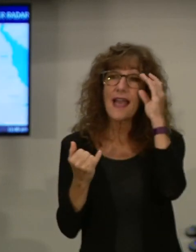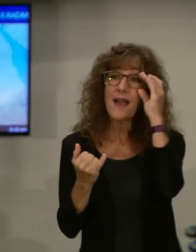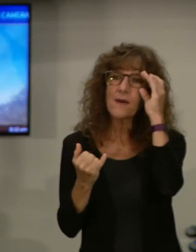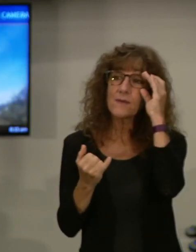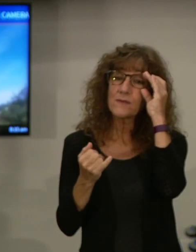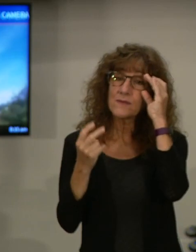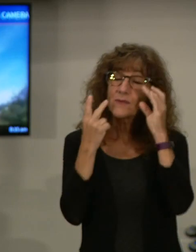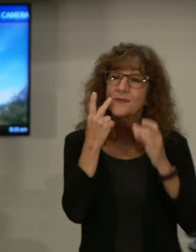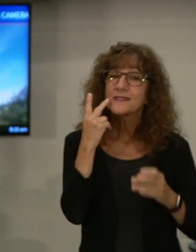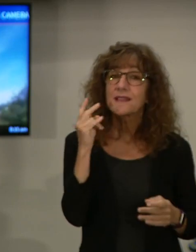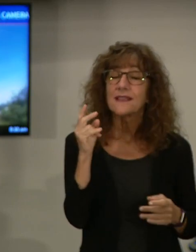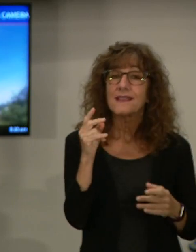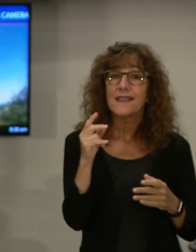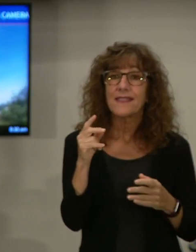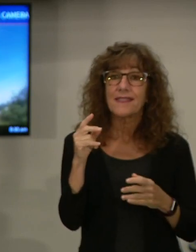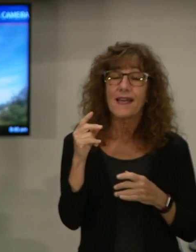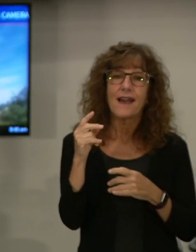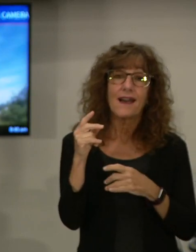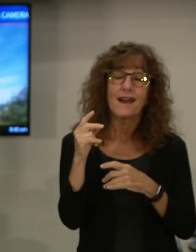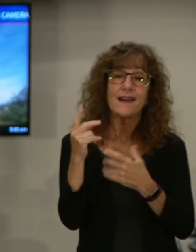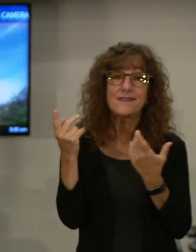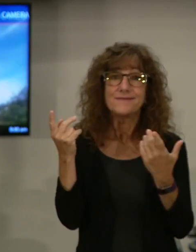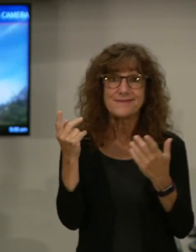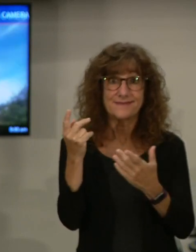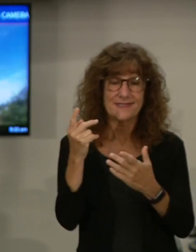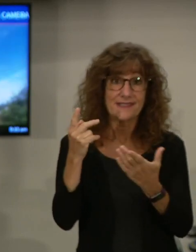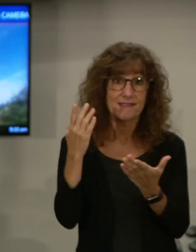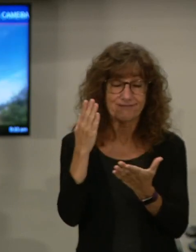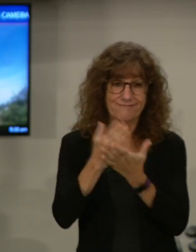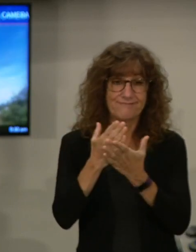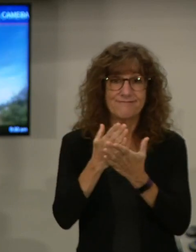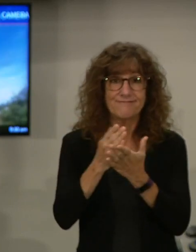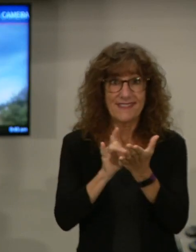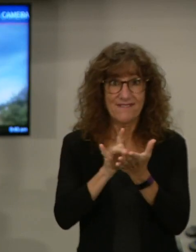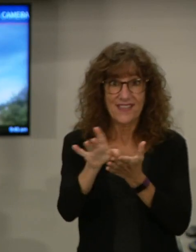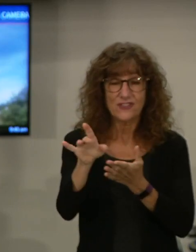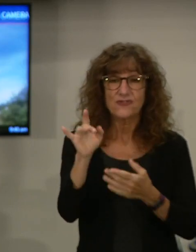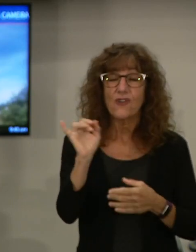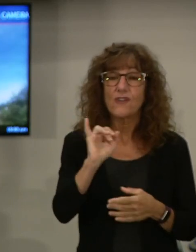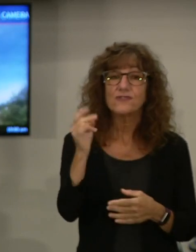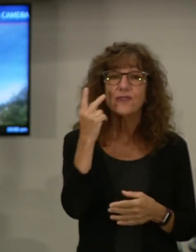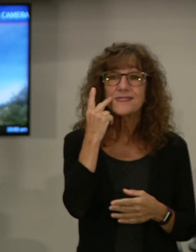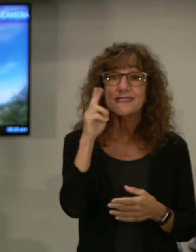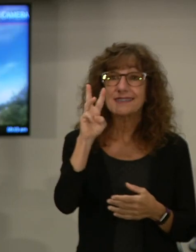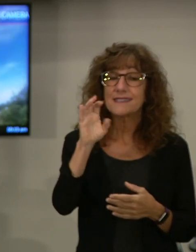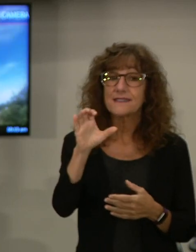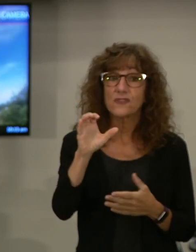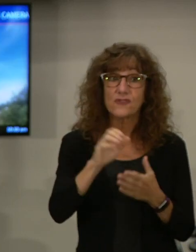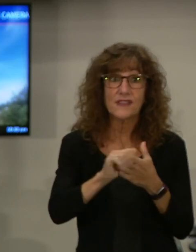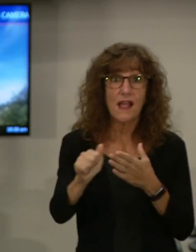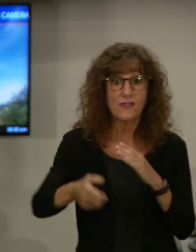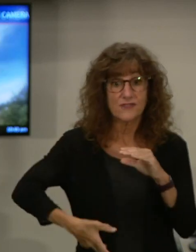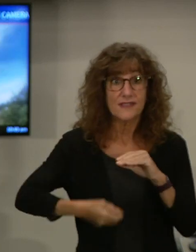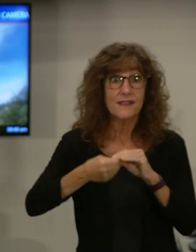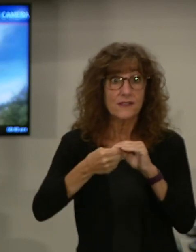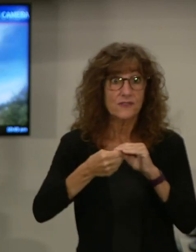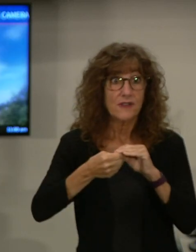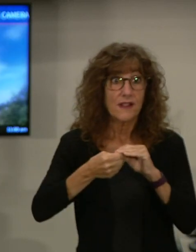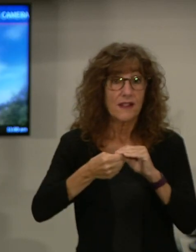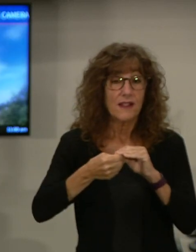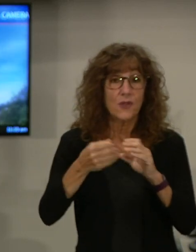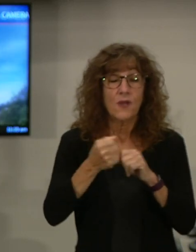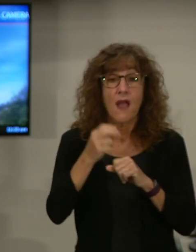see, for example, the moratorium on some of the evictions will be lifted. We're seeing also that the $600 additional that you got in